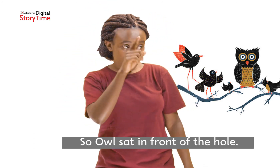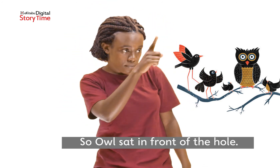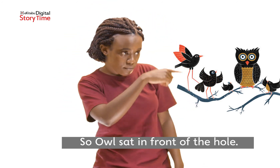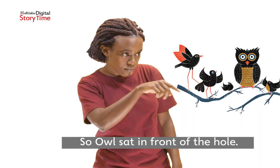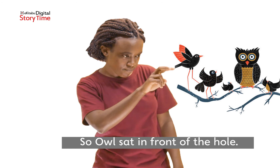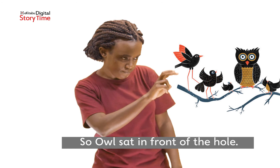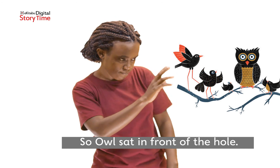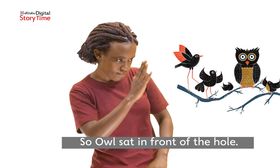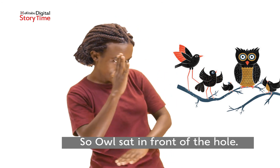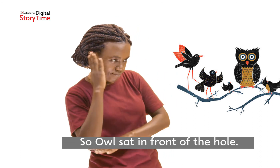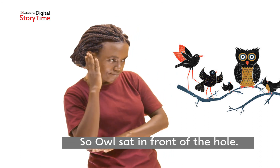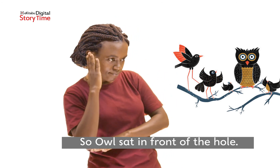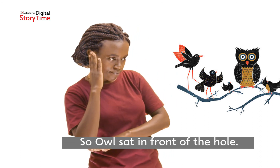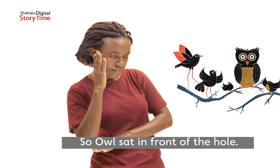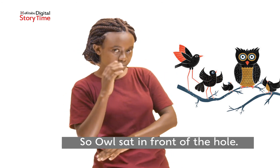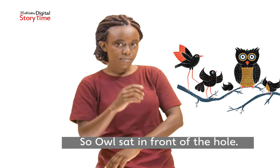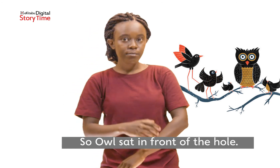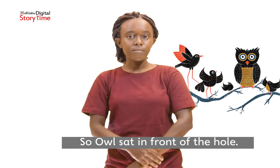So all sat in front of the hole.